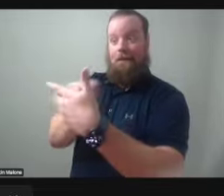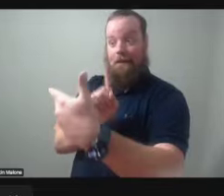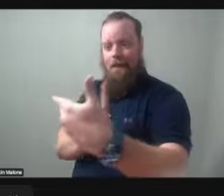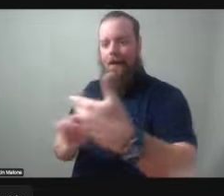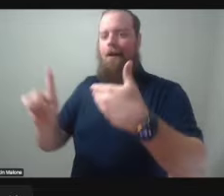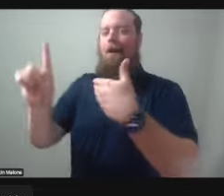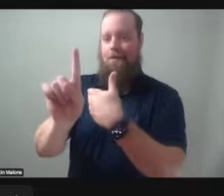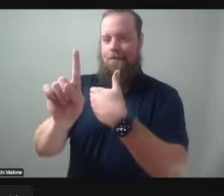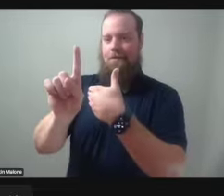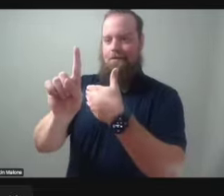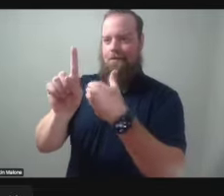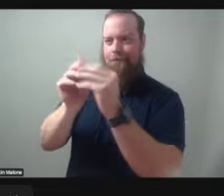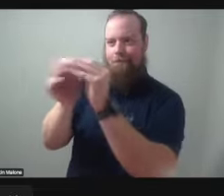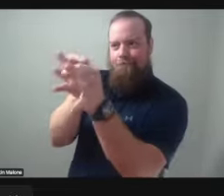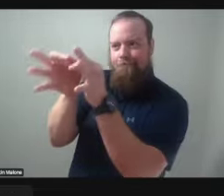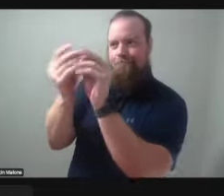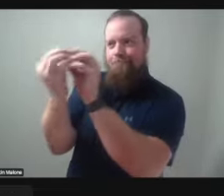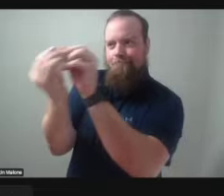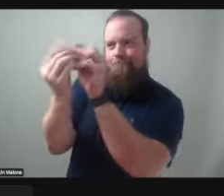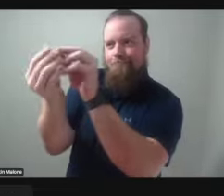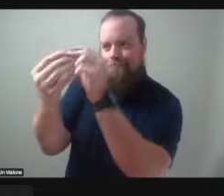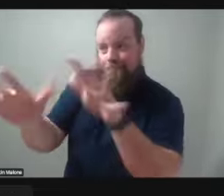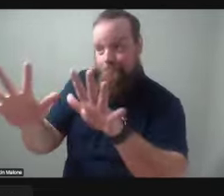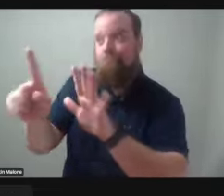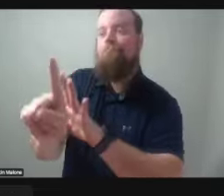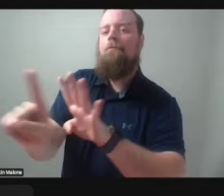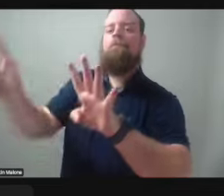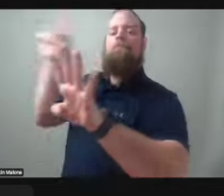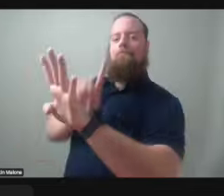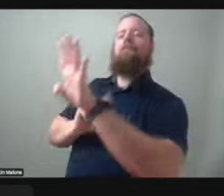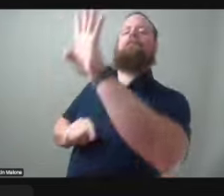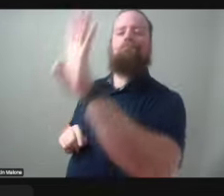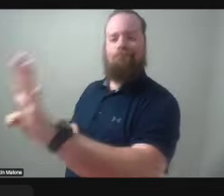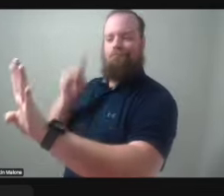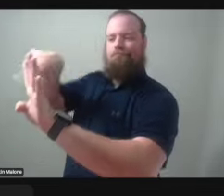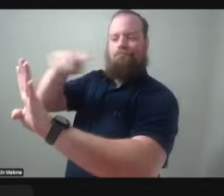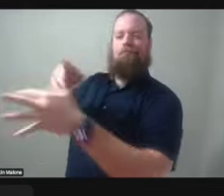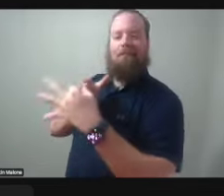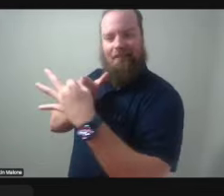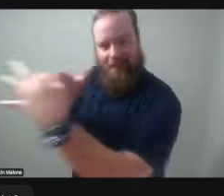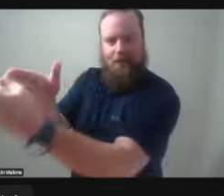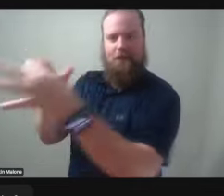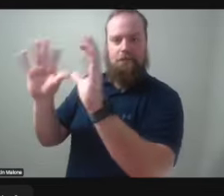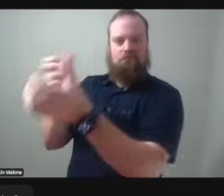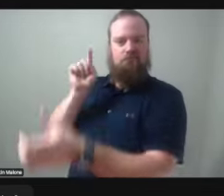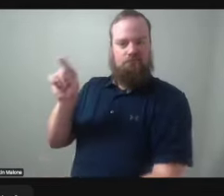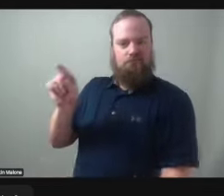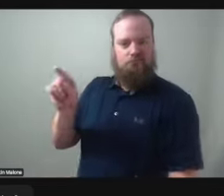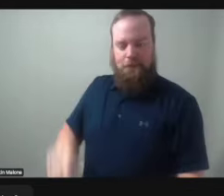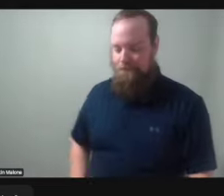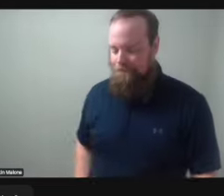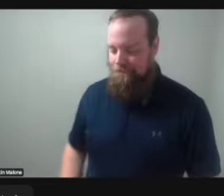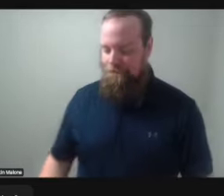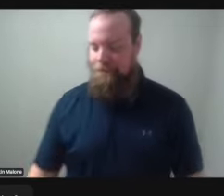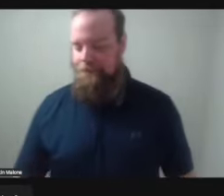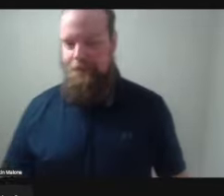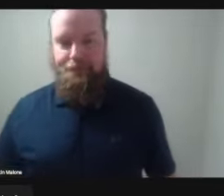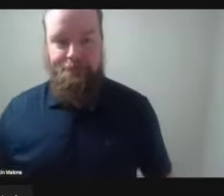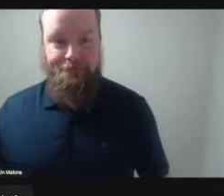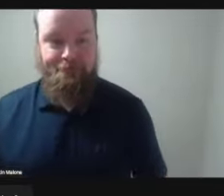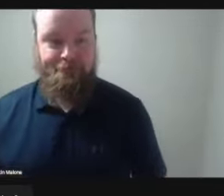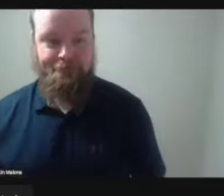in to support, recognizing a place where deaf people might be facing barriers